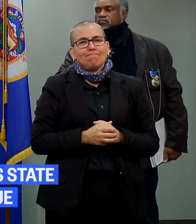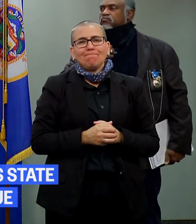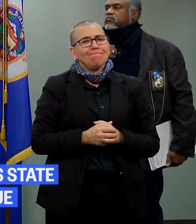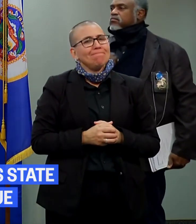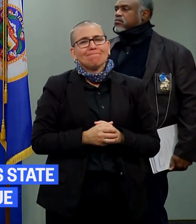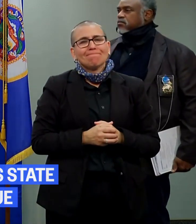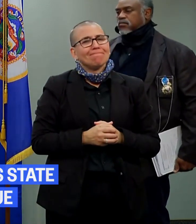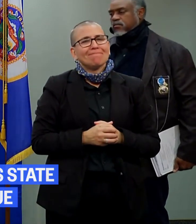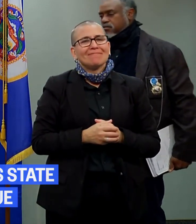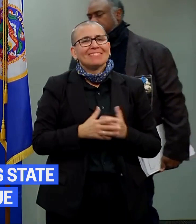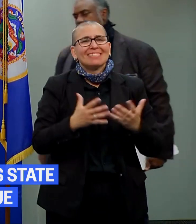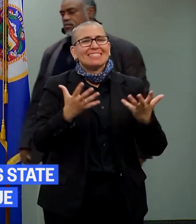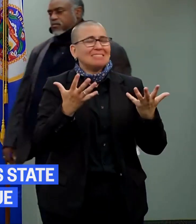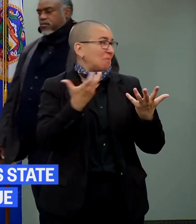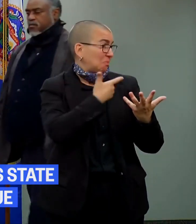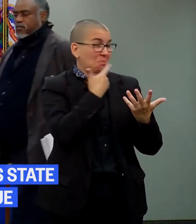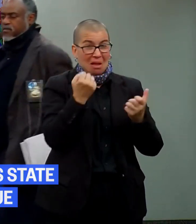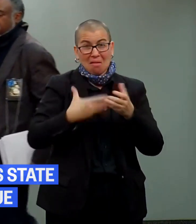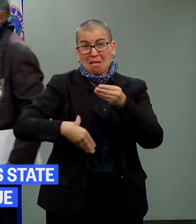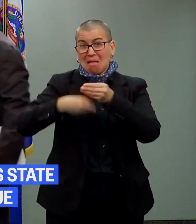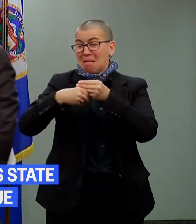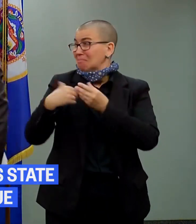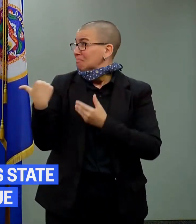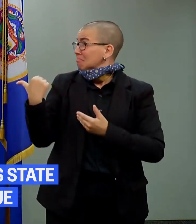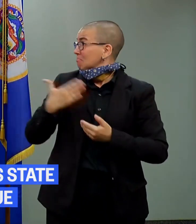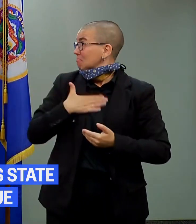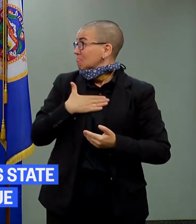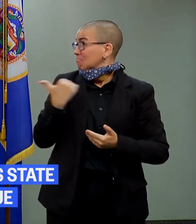majority. Maybe I can't speak about the arrests. I'll make sure.